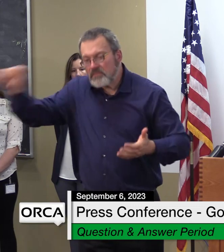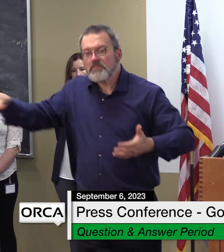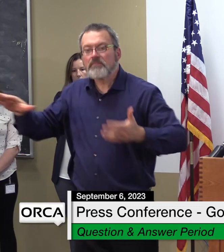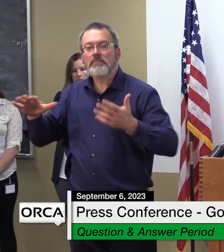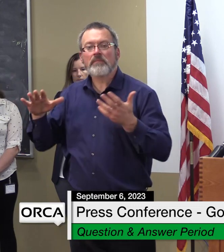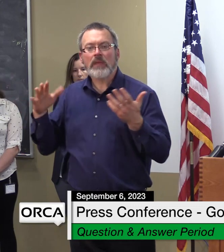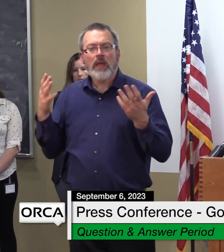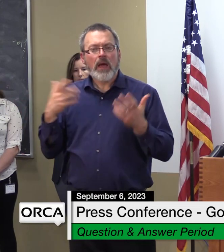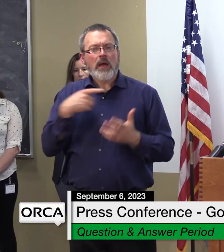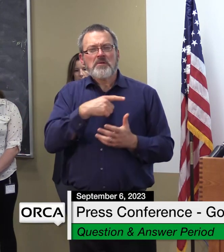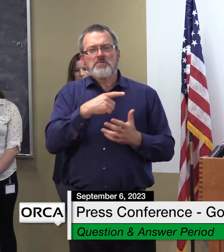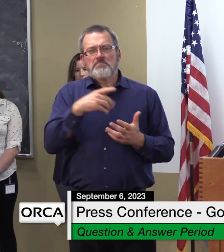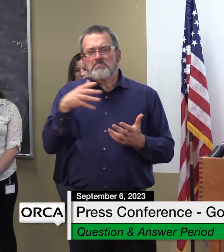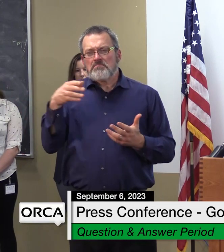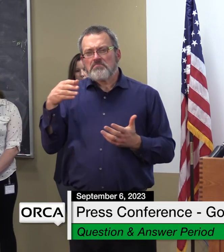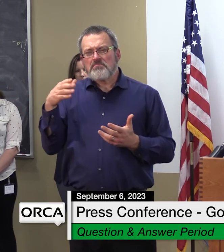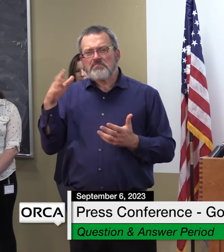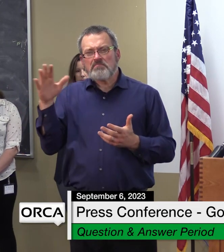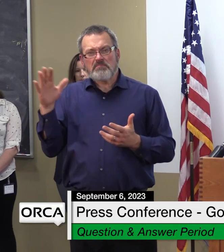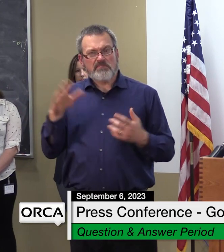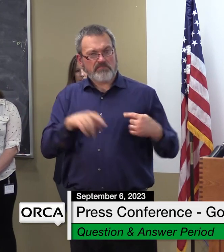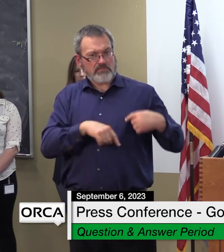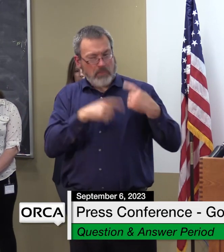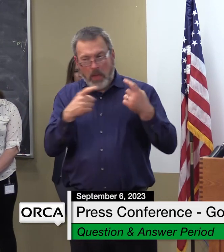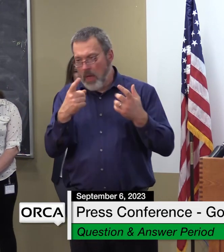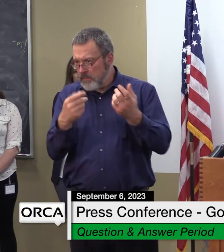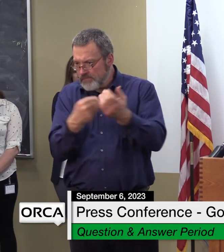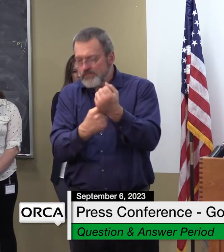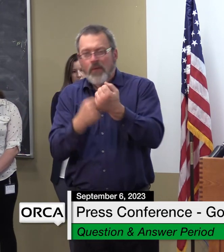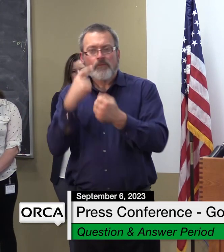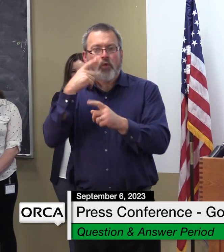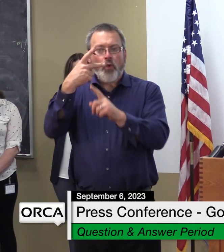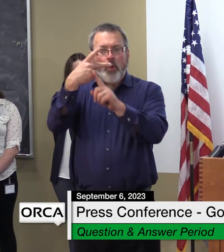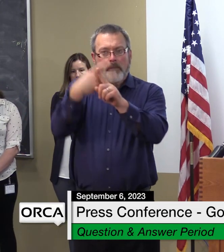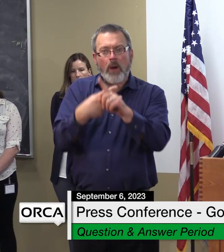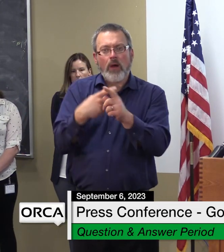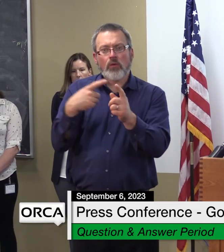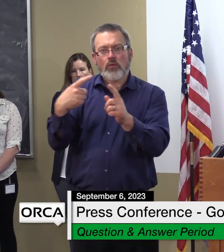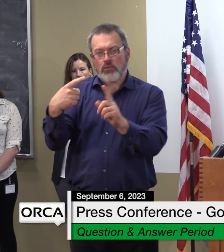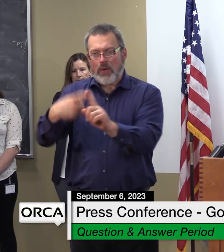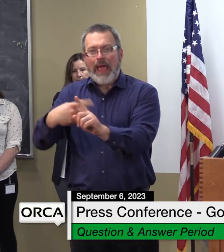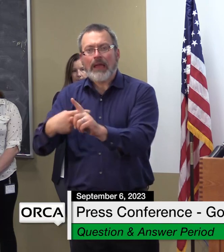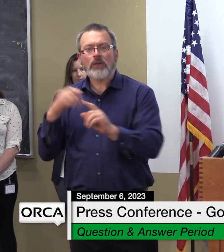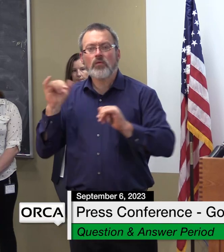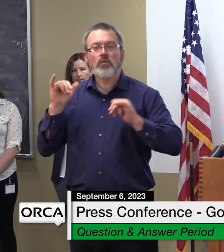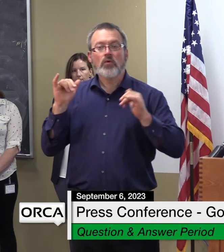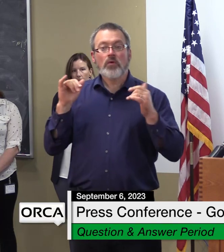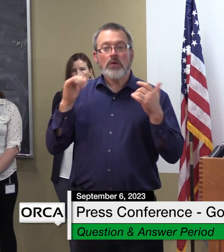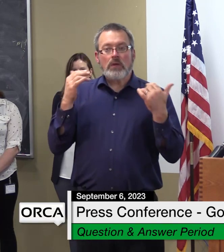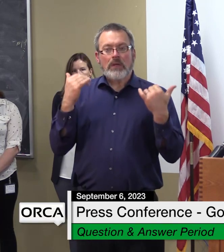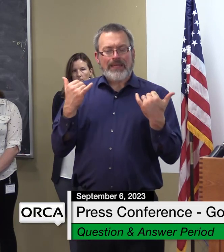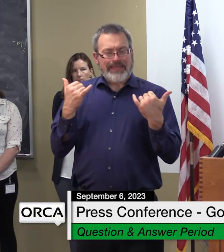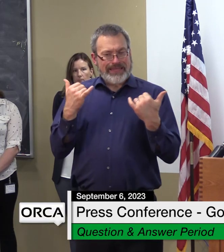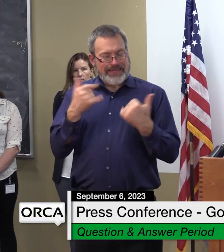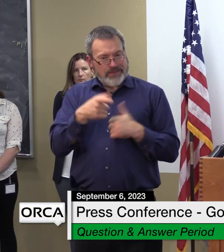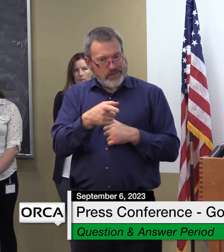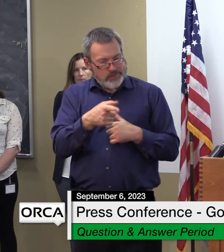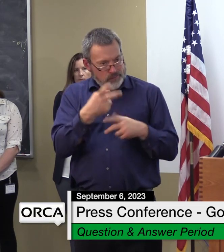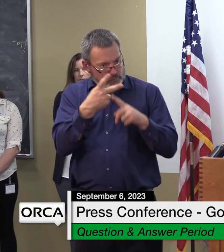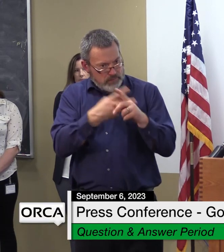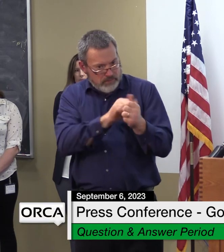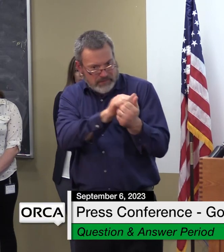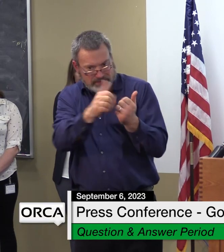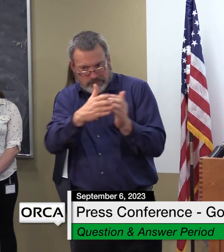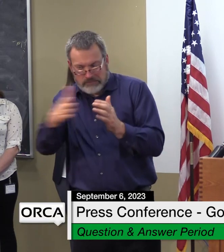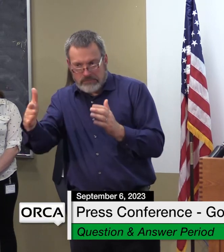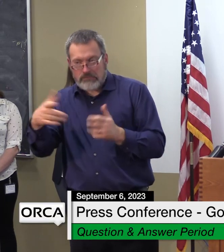paid, 2 months now of rent on their properties, and some of them are still there, namely in Berlin. Do we have an